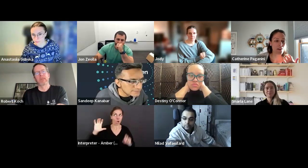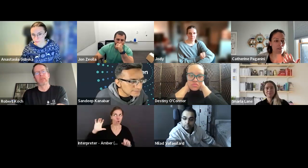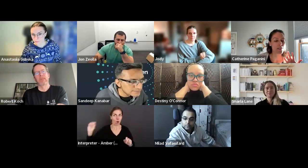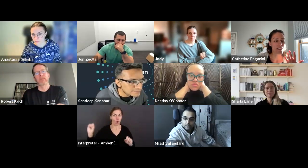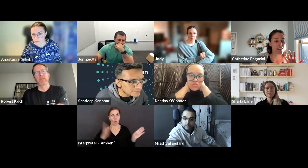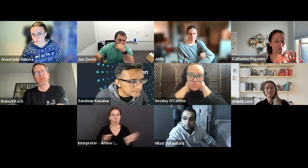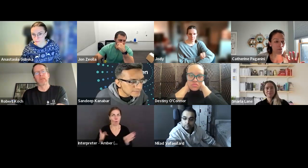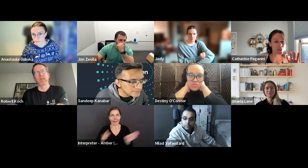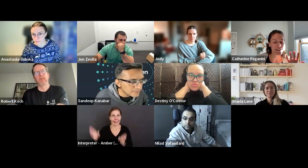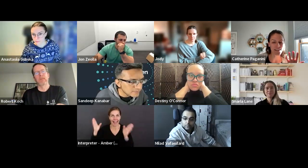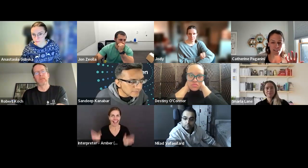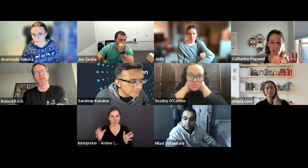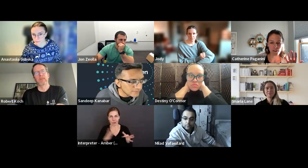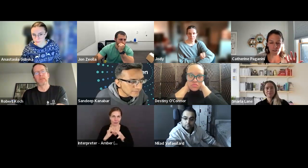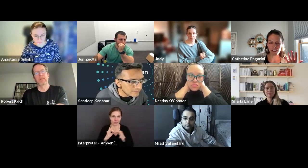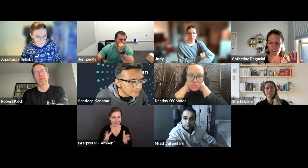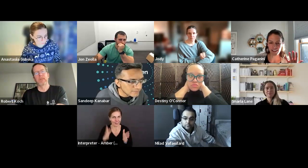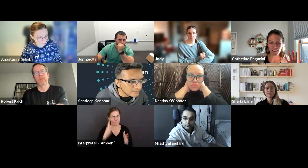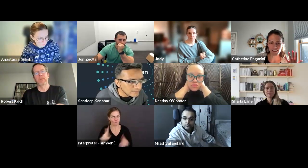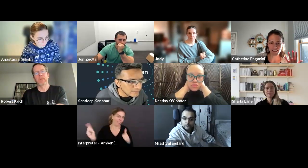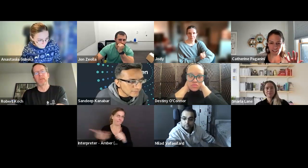co-organizers of the first deaf